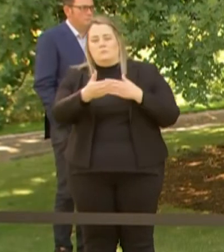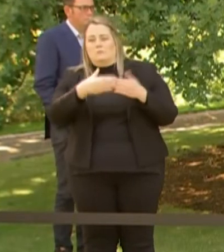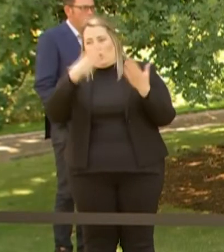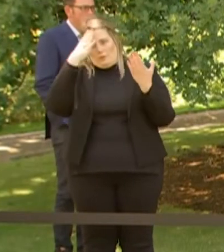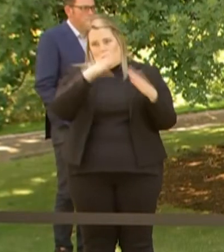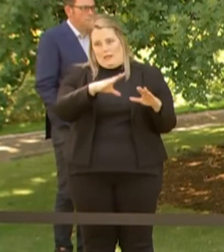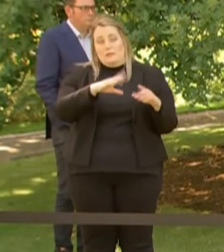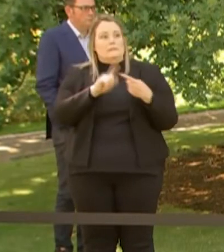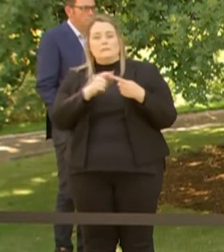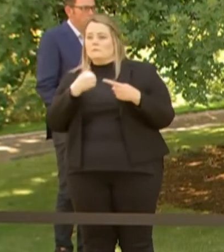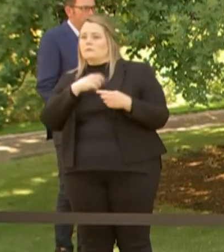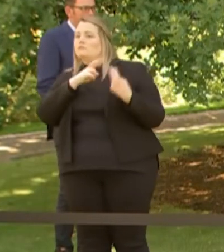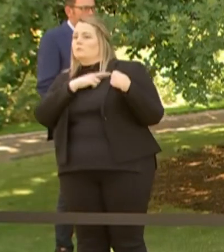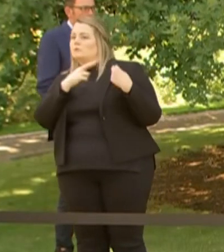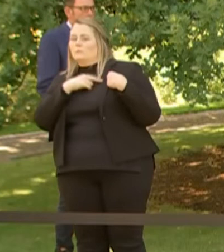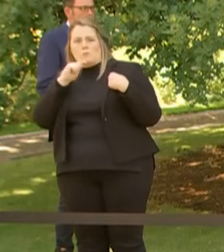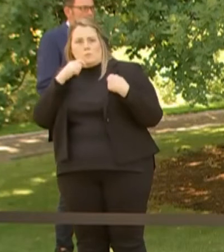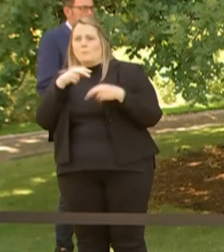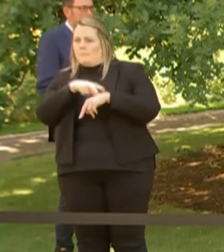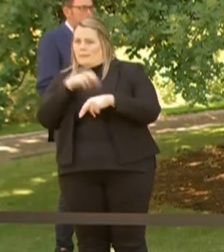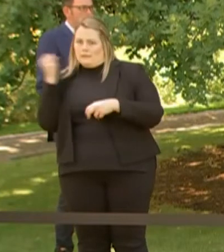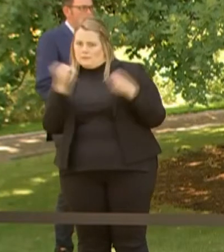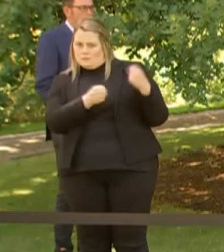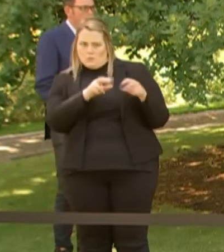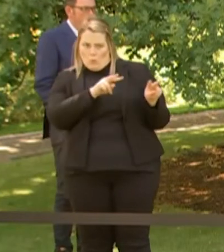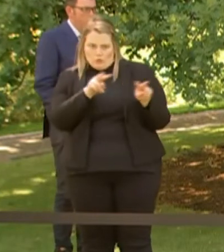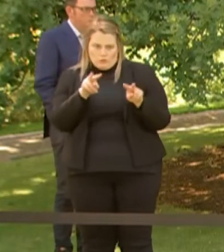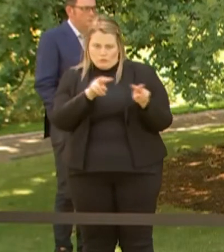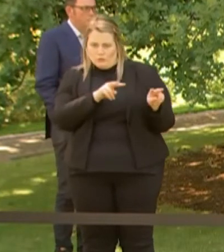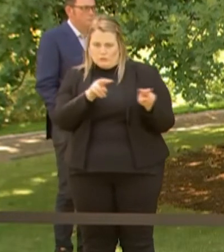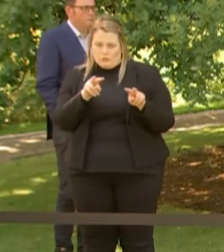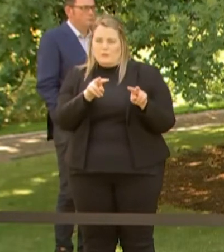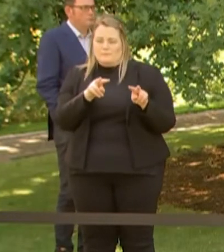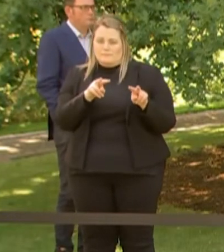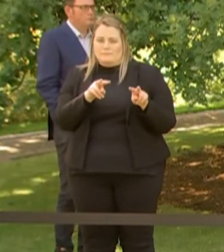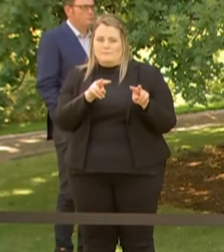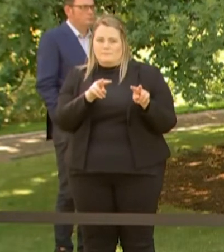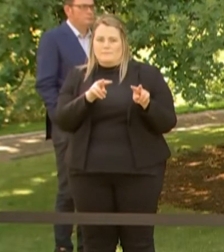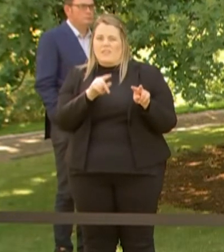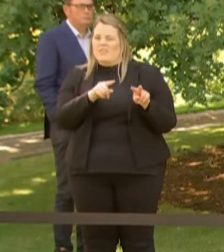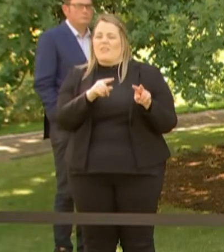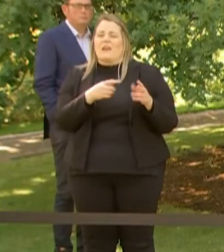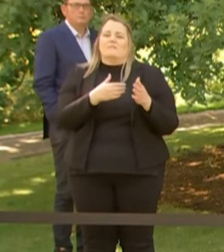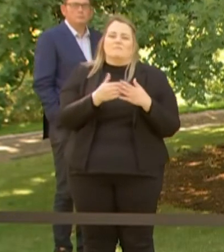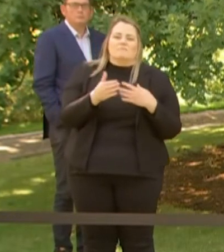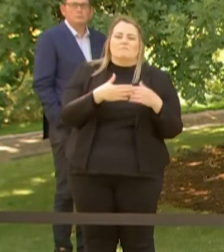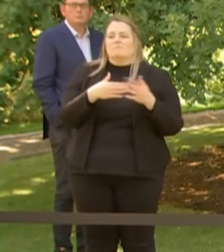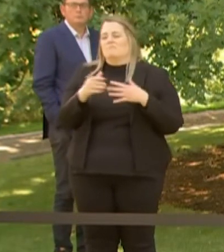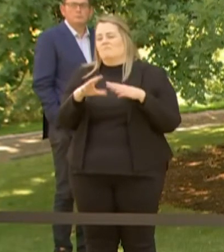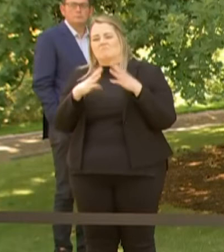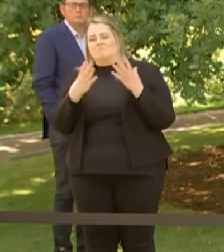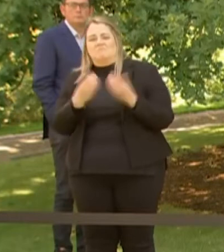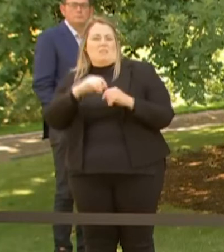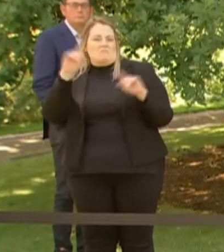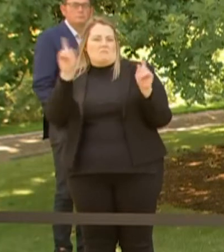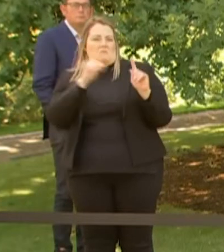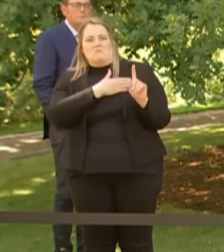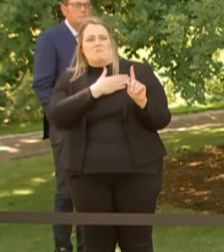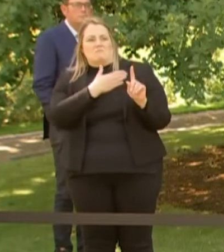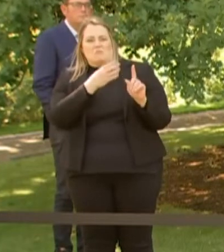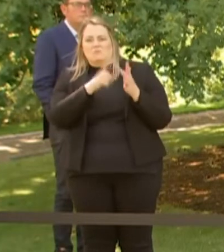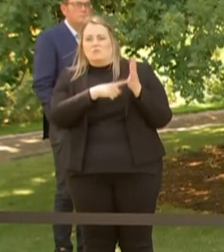have 24/7 police, and they've had that since the end of July. They currently do all the floor monitoring and all the